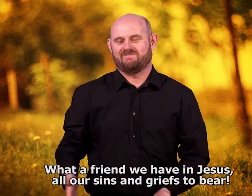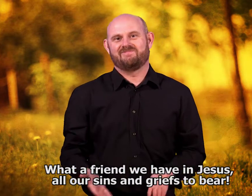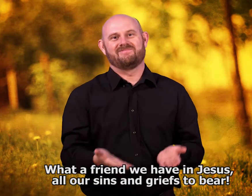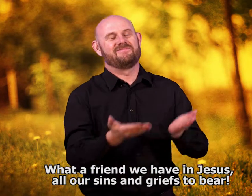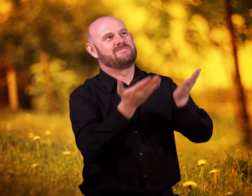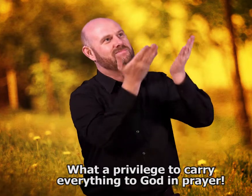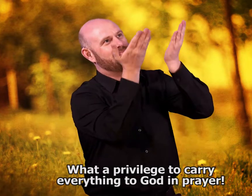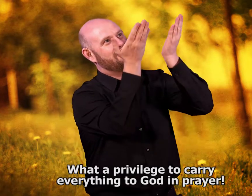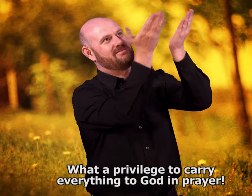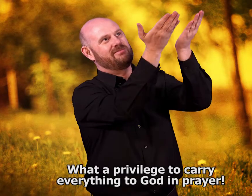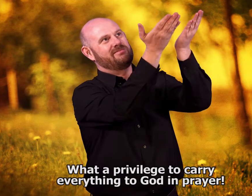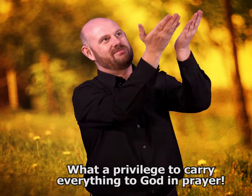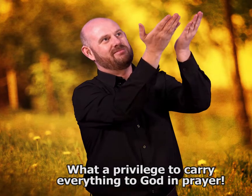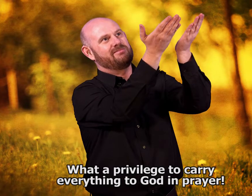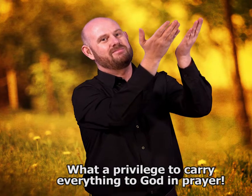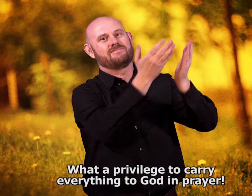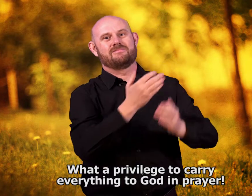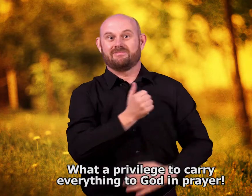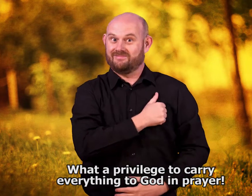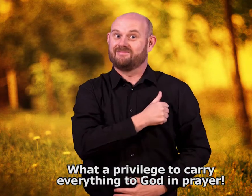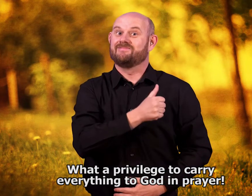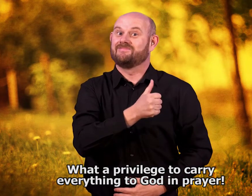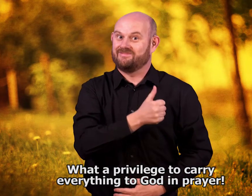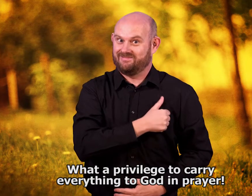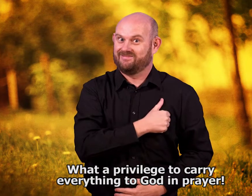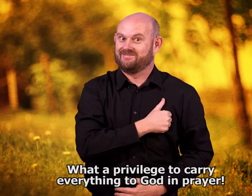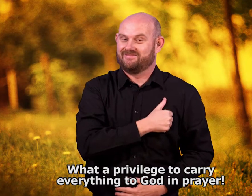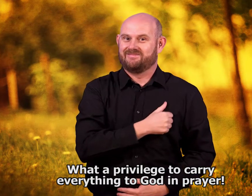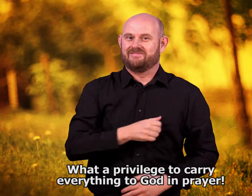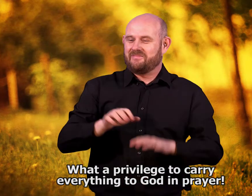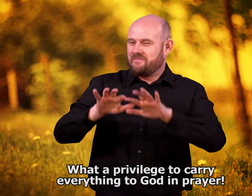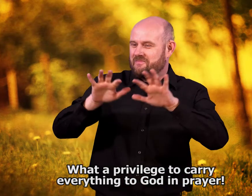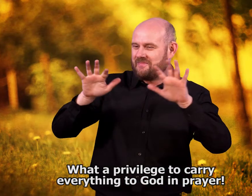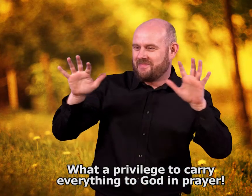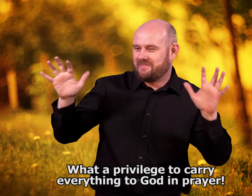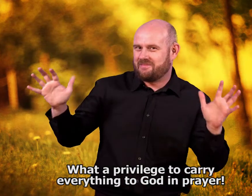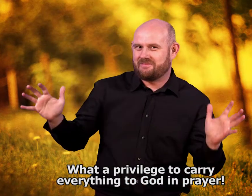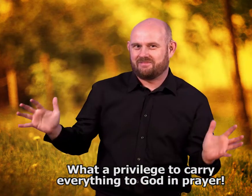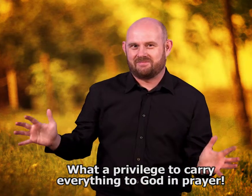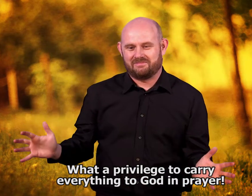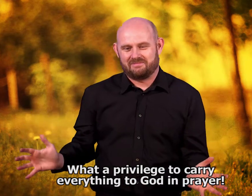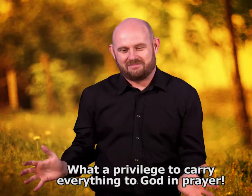What a privilege to carry